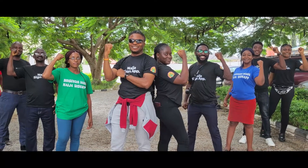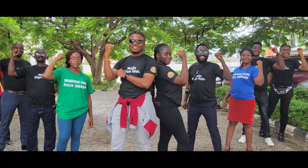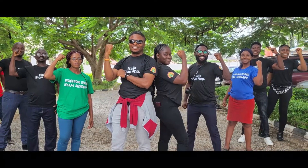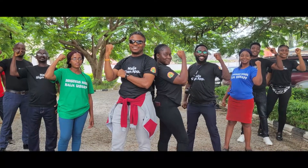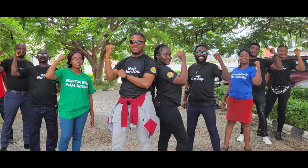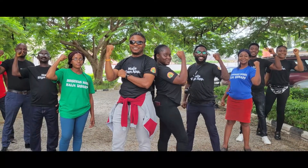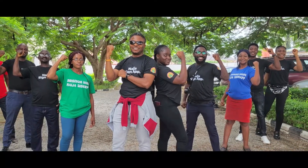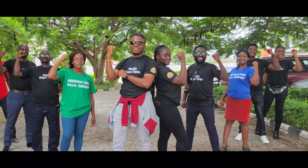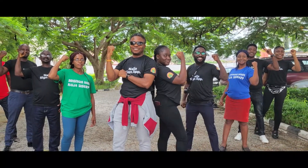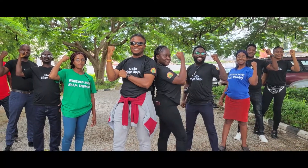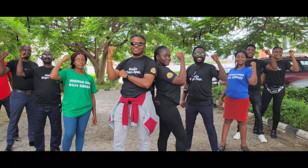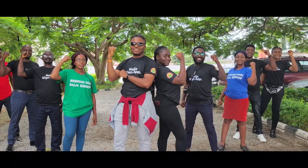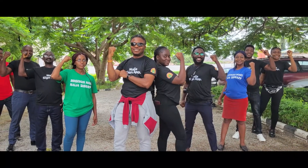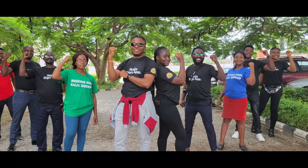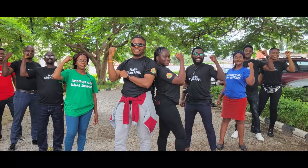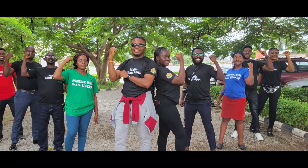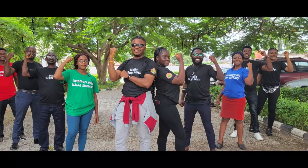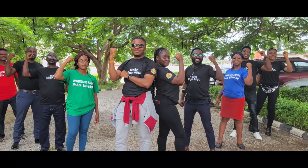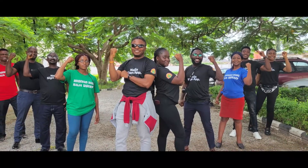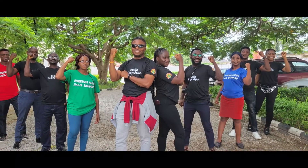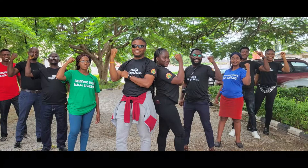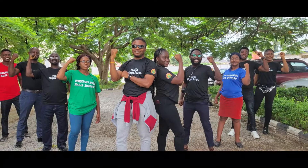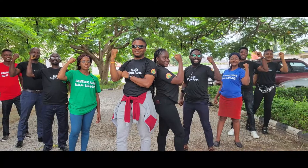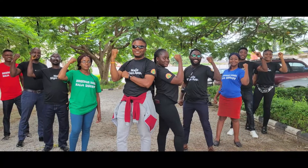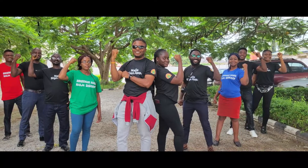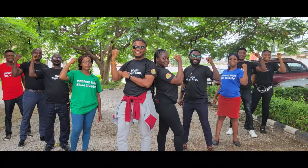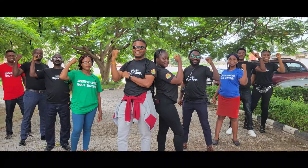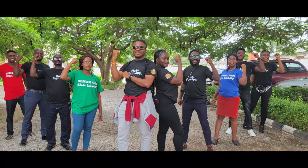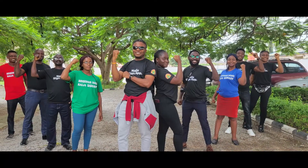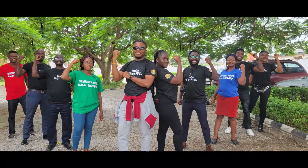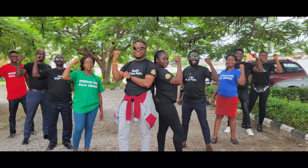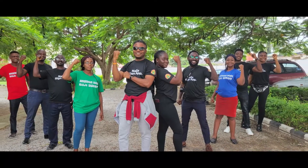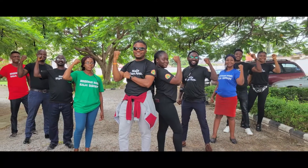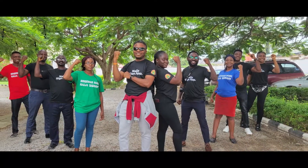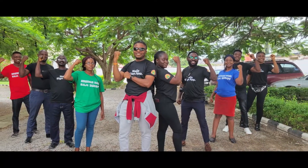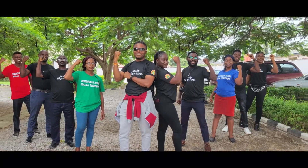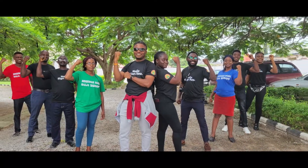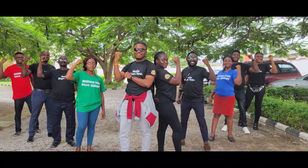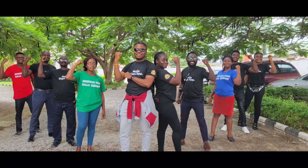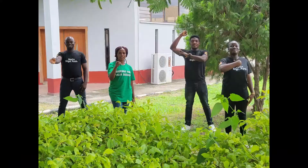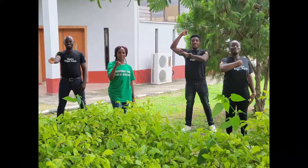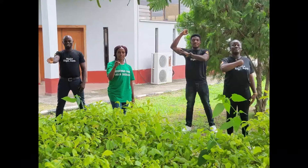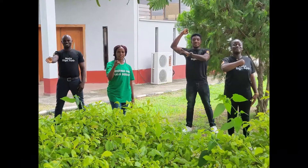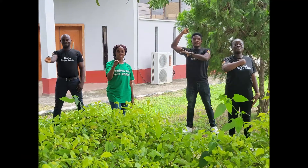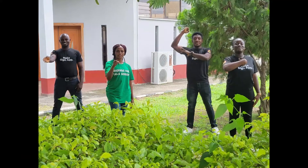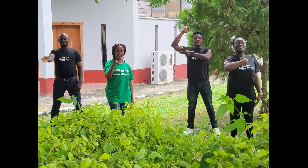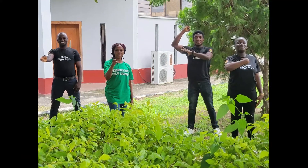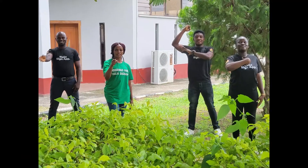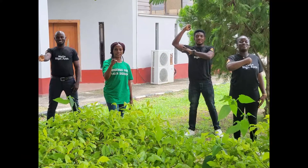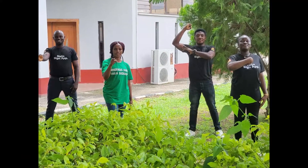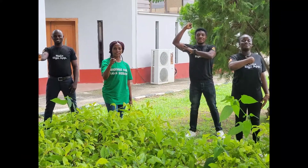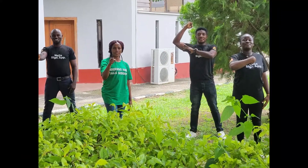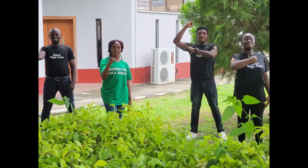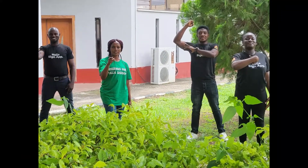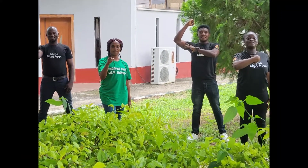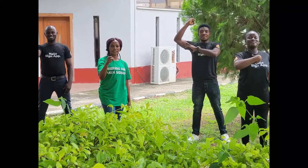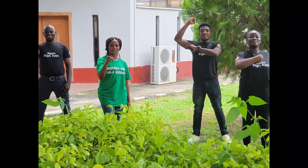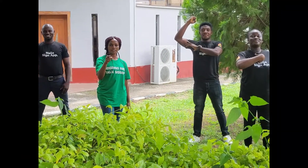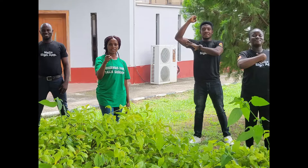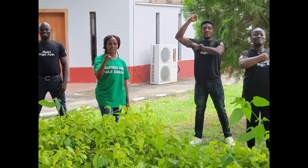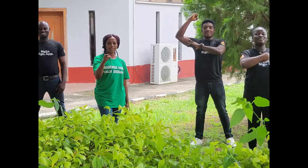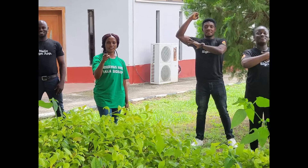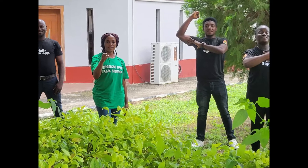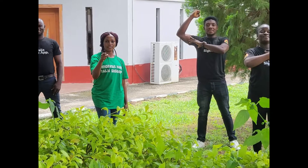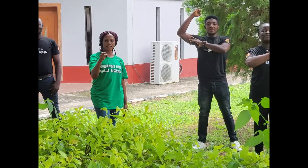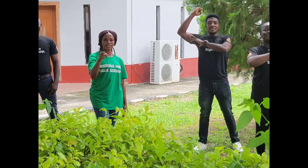deaf communities to access it. Now, let's welcome the president of the Nigerian National Association of the Deaf, Mr.